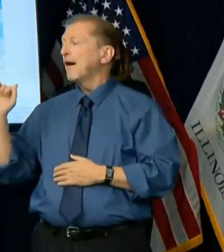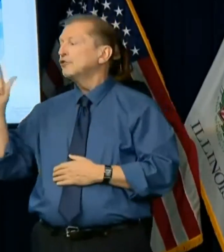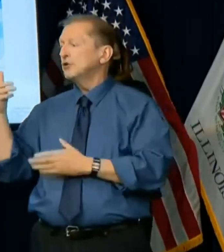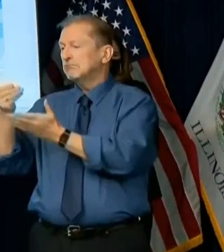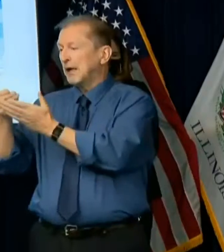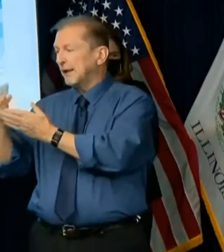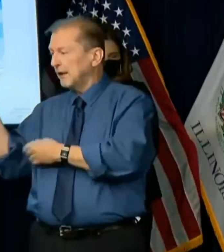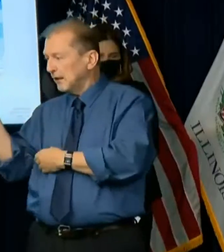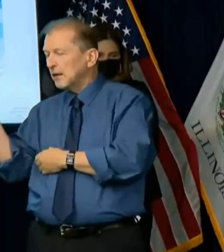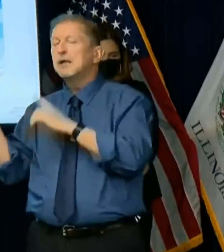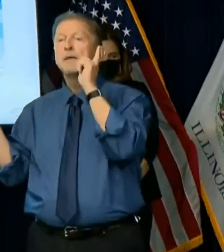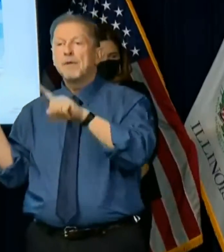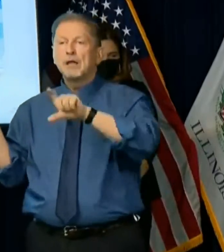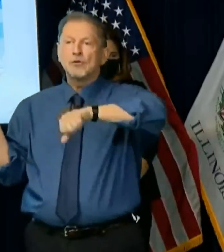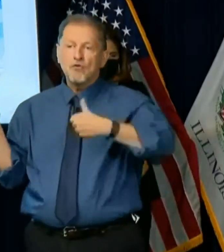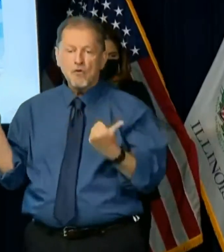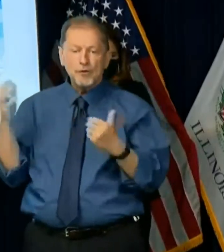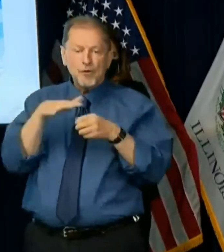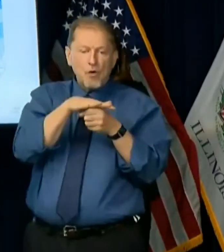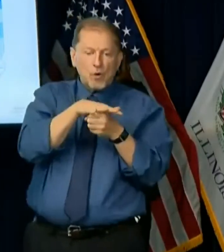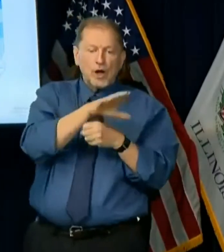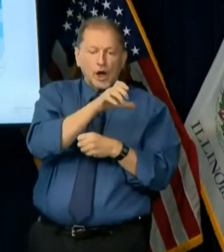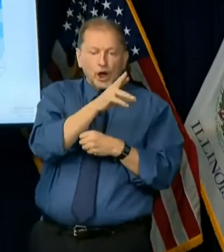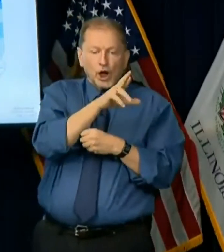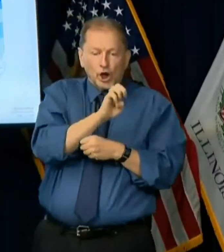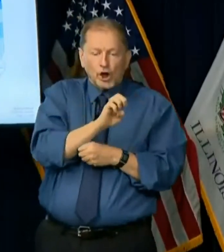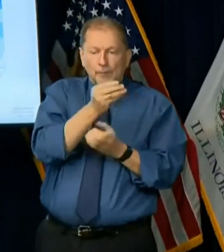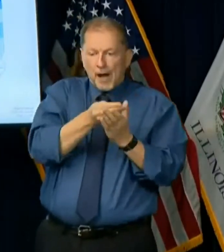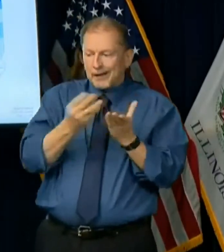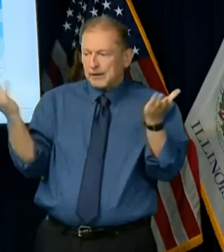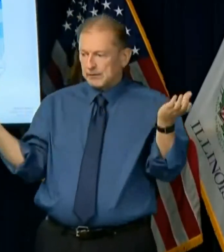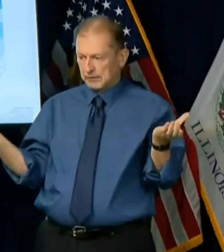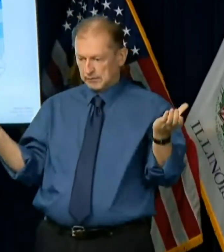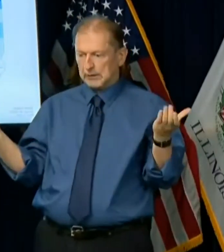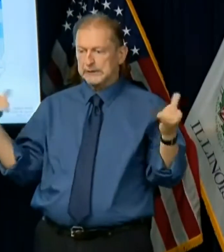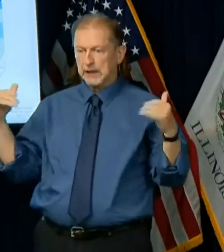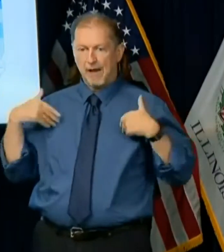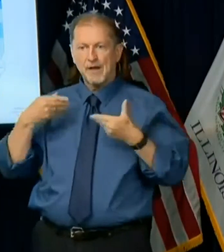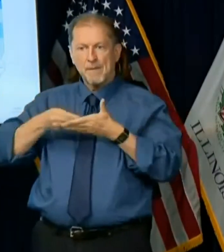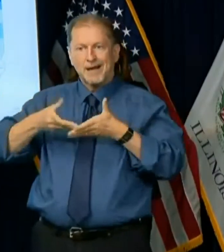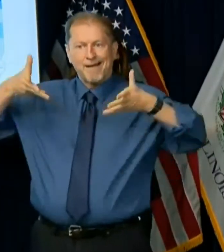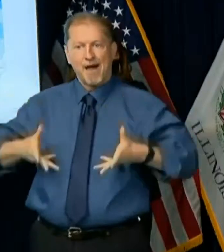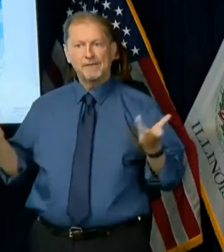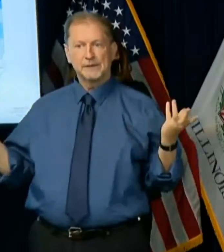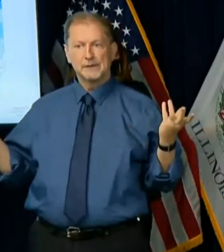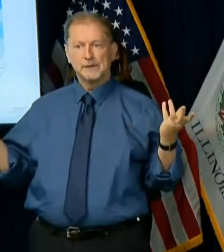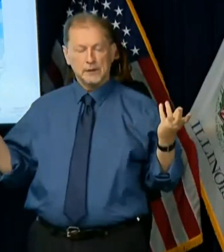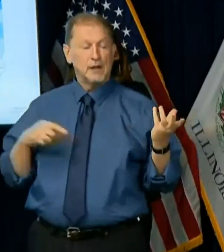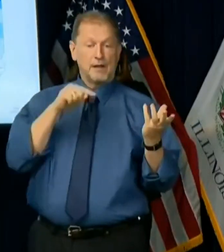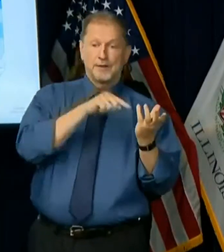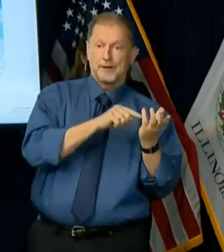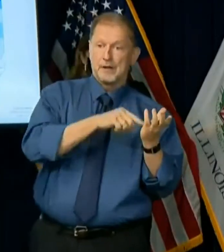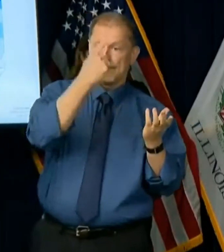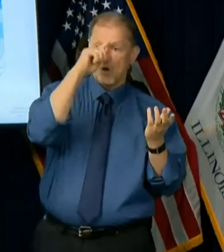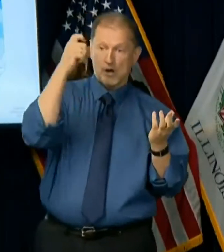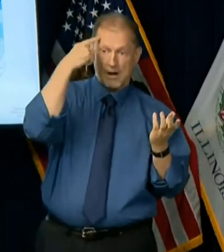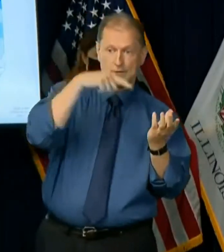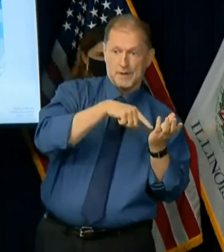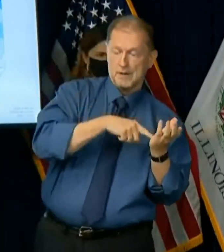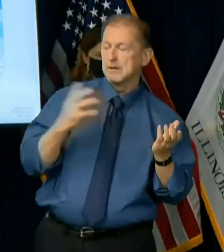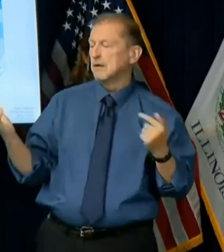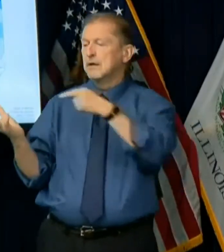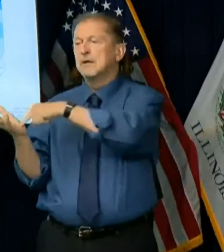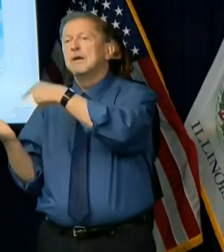Interruption Grant Program, and the local CURE program available right now for local governments and for small